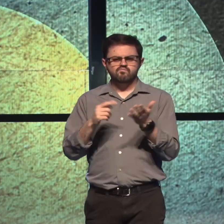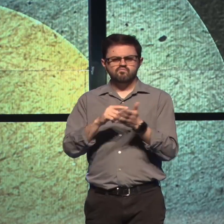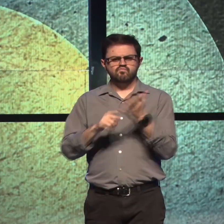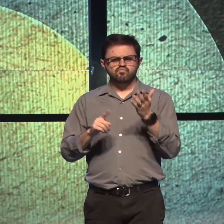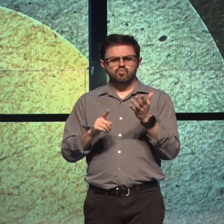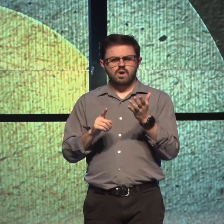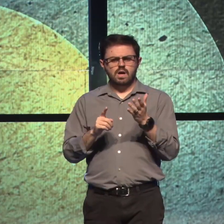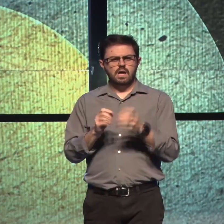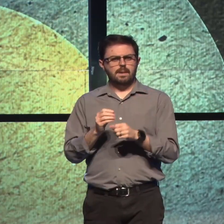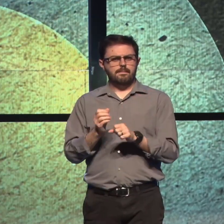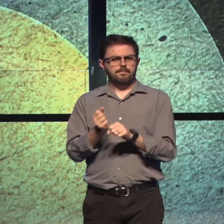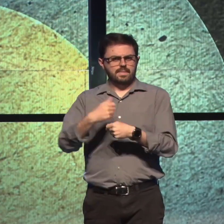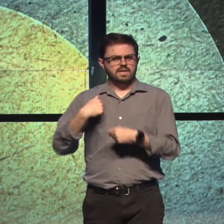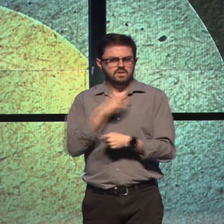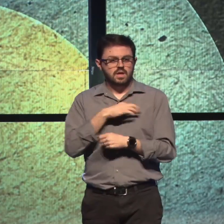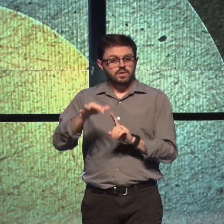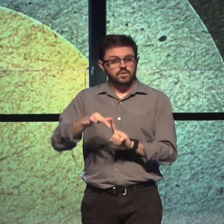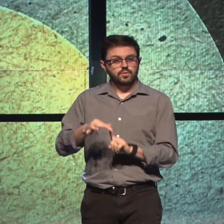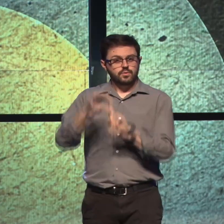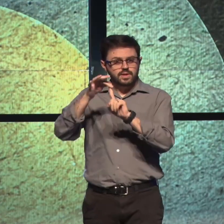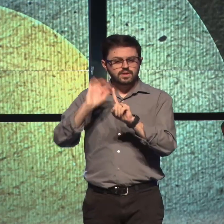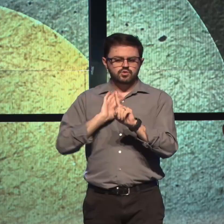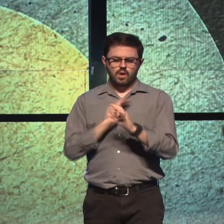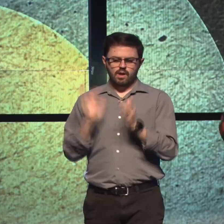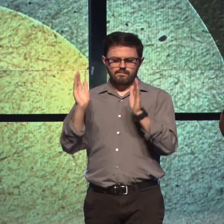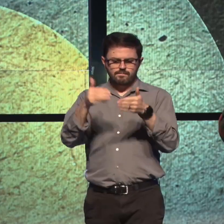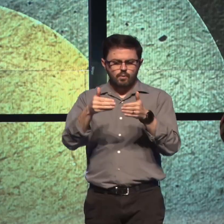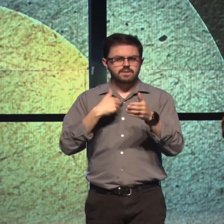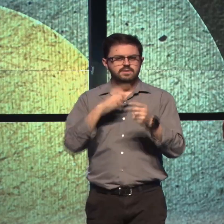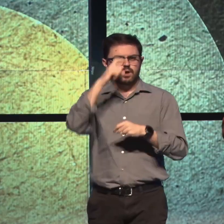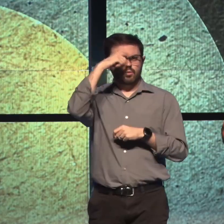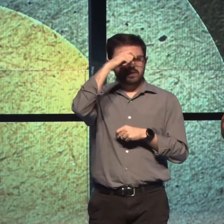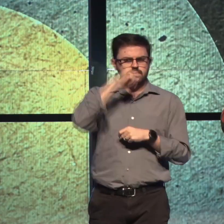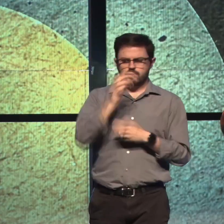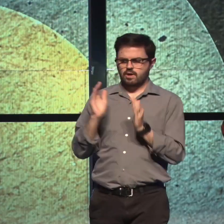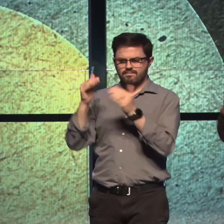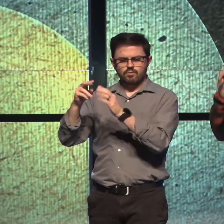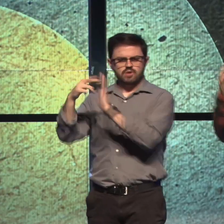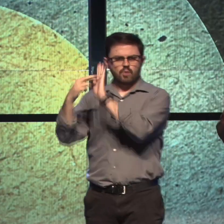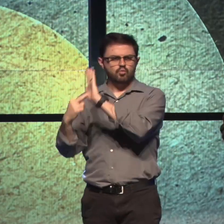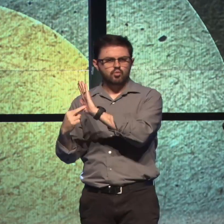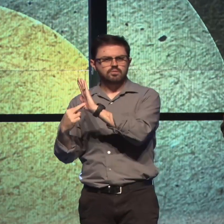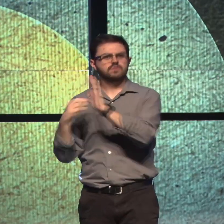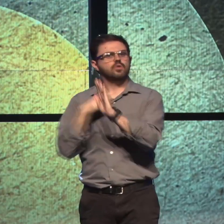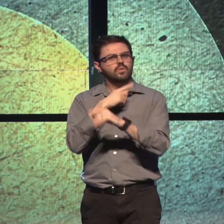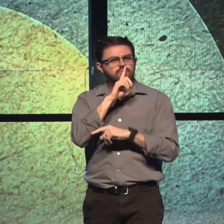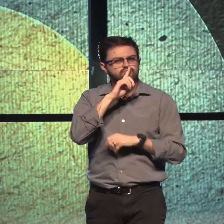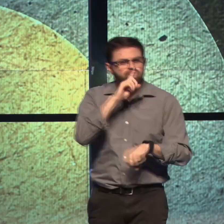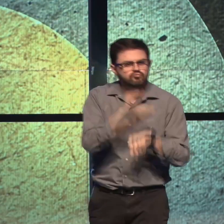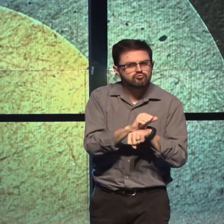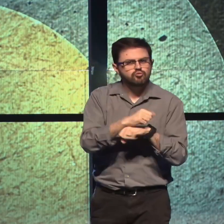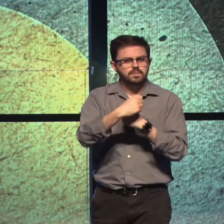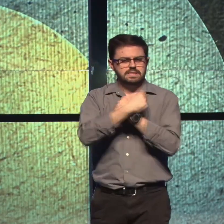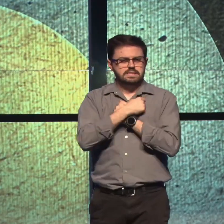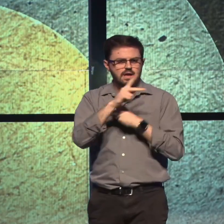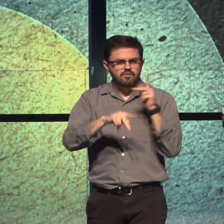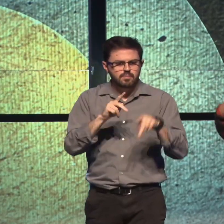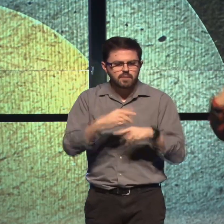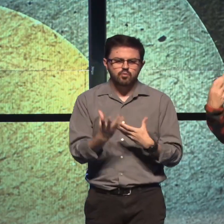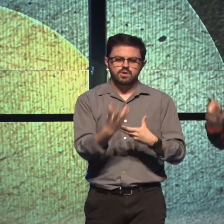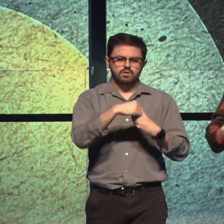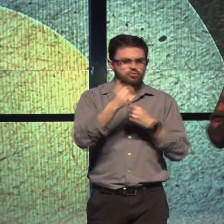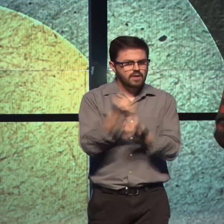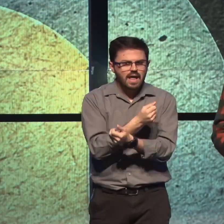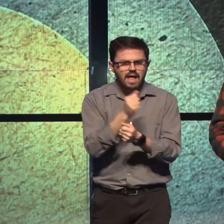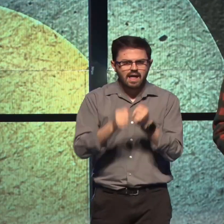And we said we focus on wisdom, not rules. We said that we really love, so we fully include people, that our faith is ever